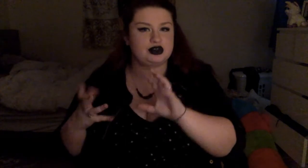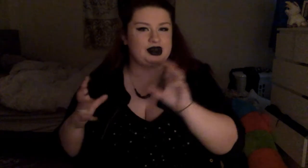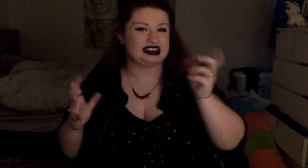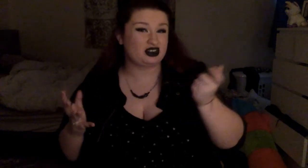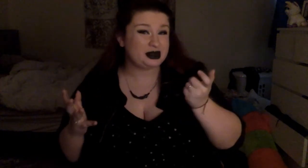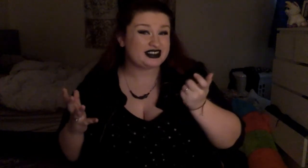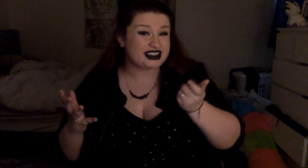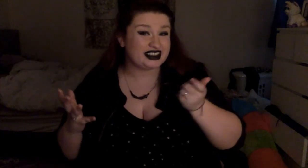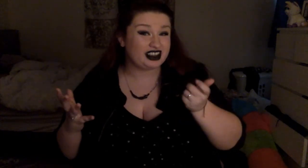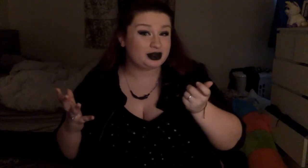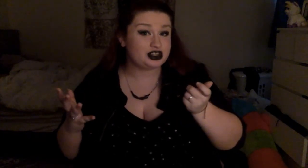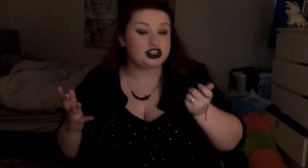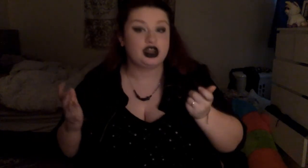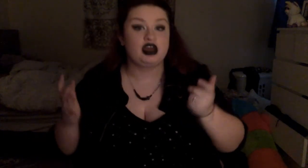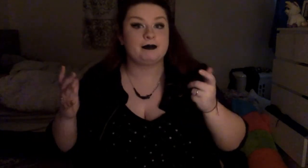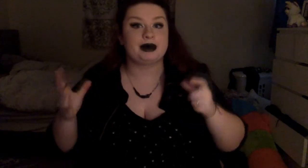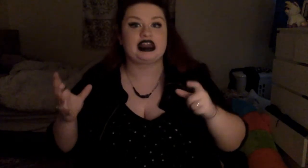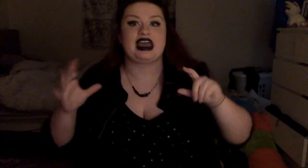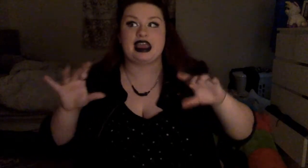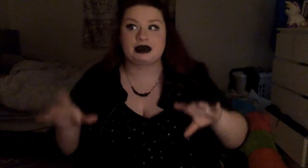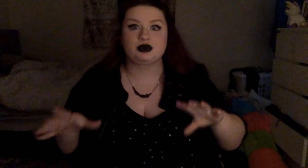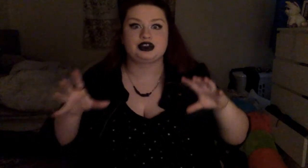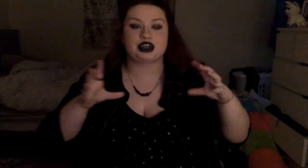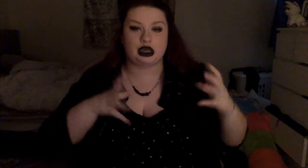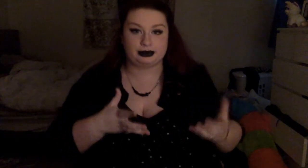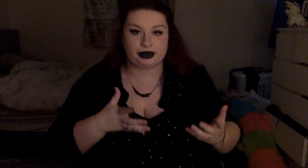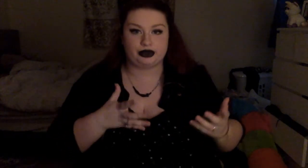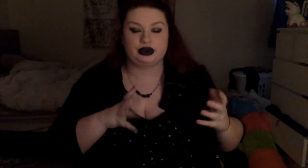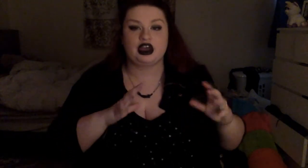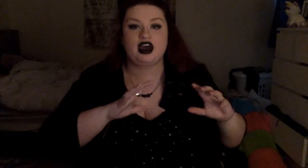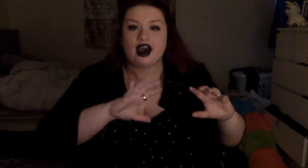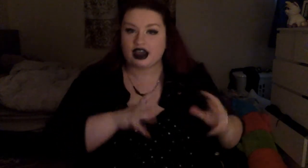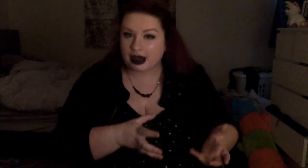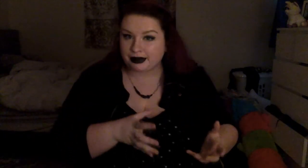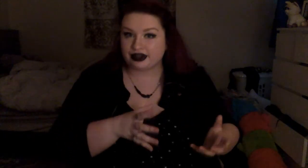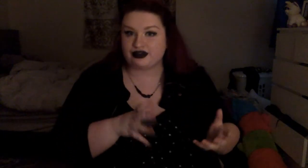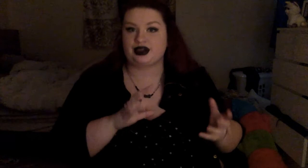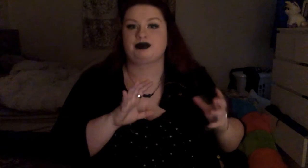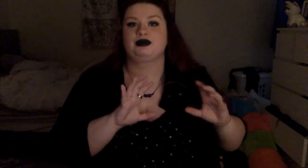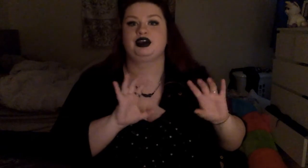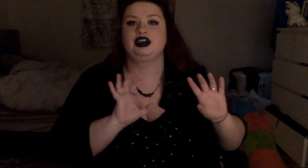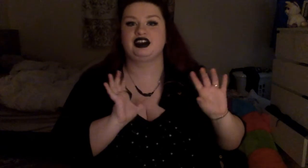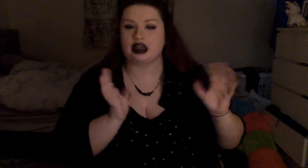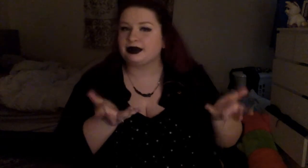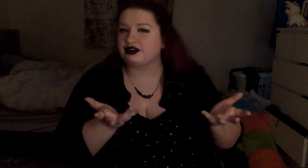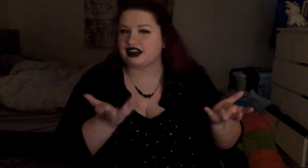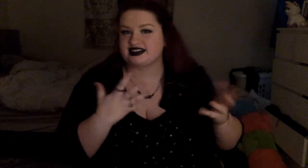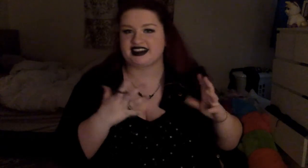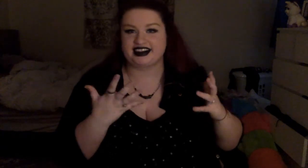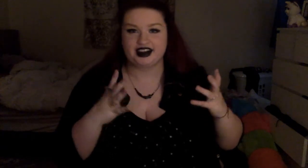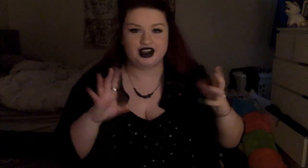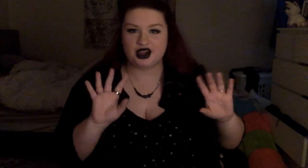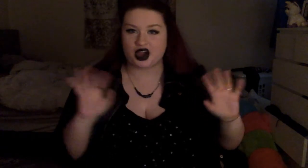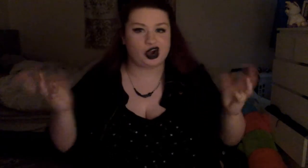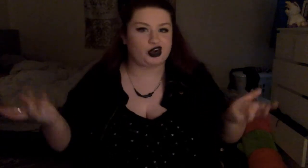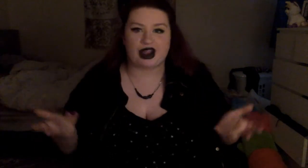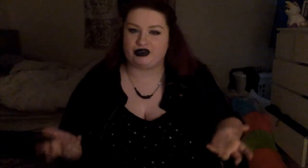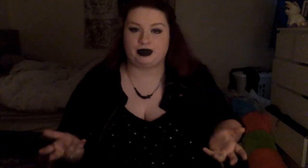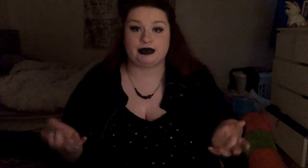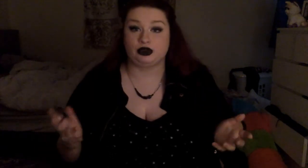a little bit of sign language, but I am going to upload a couple of these that are great for people who